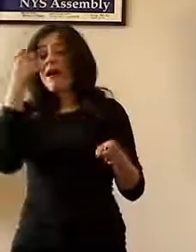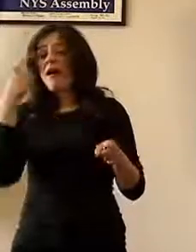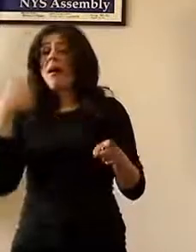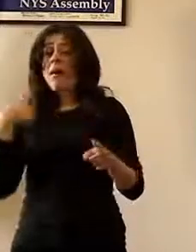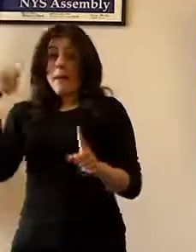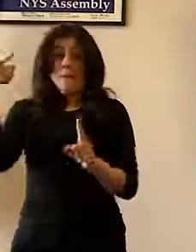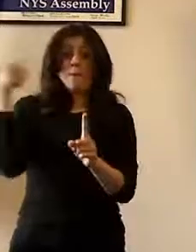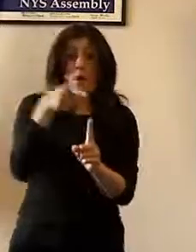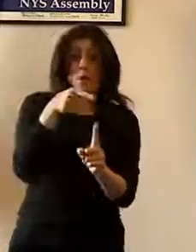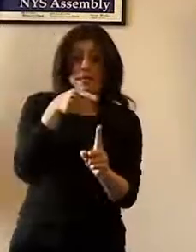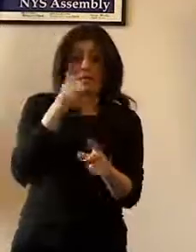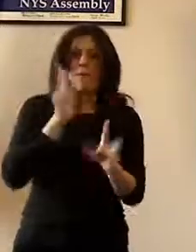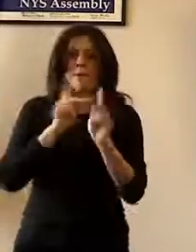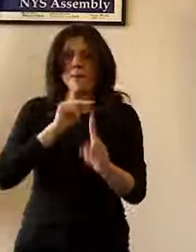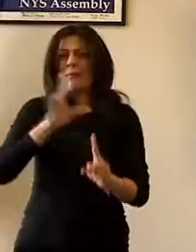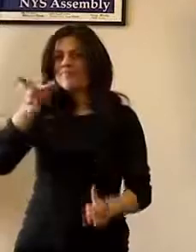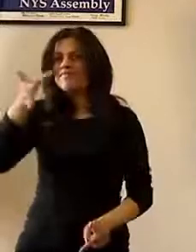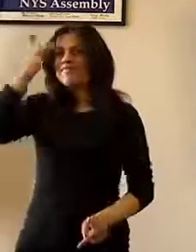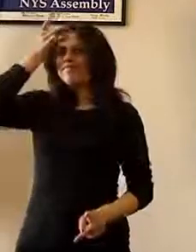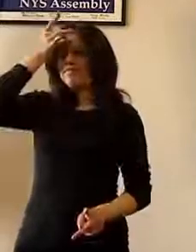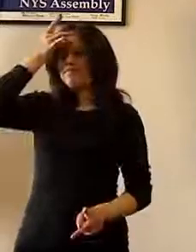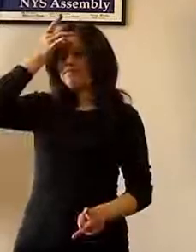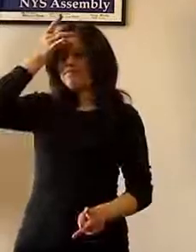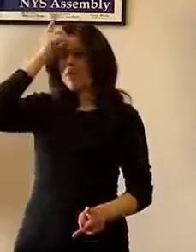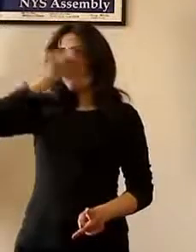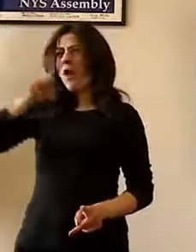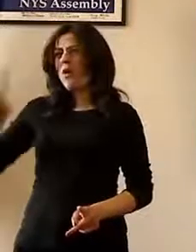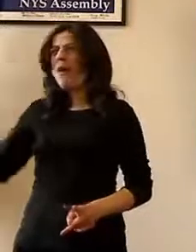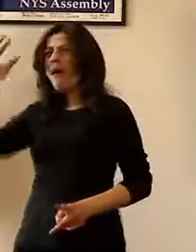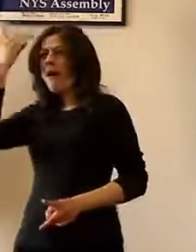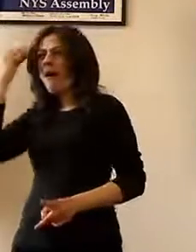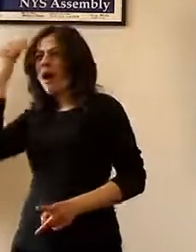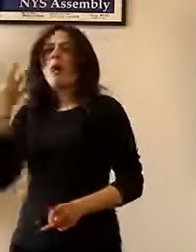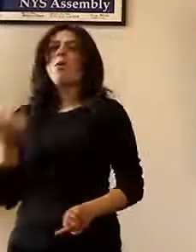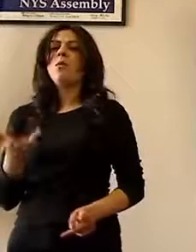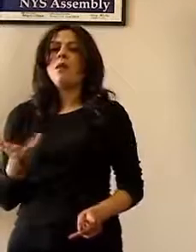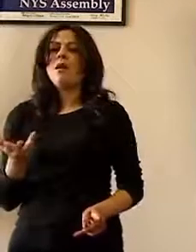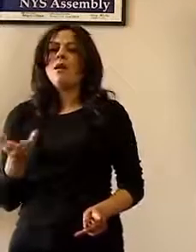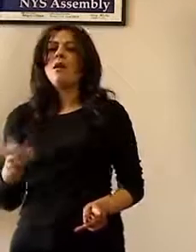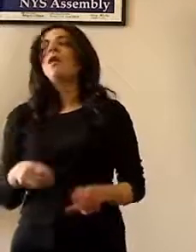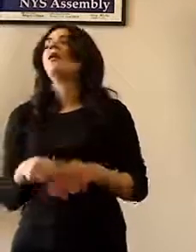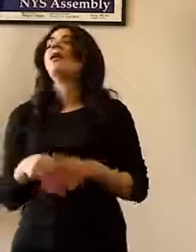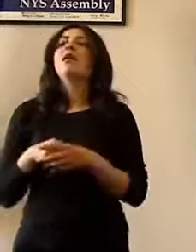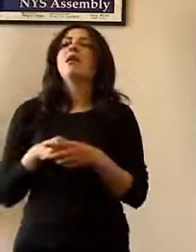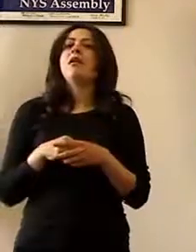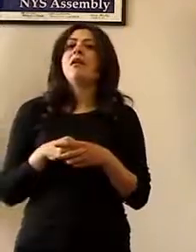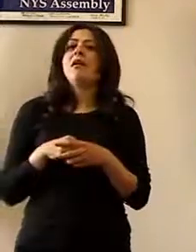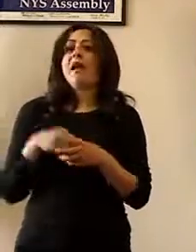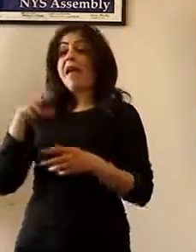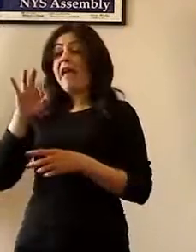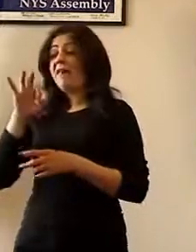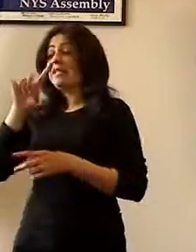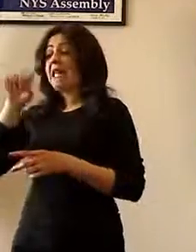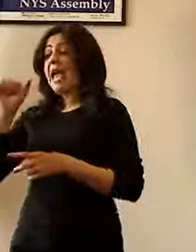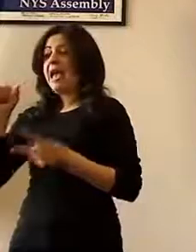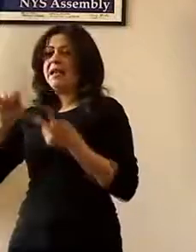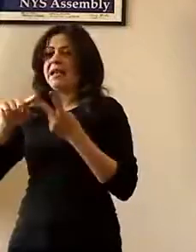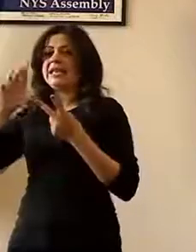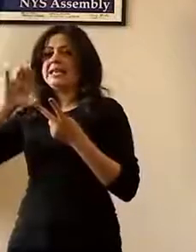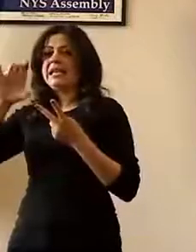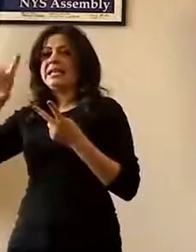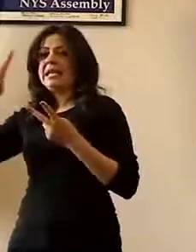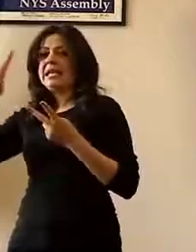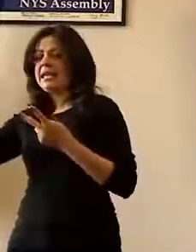point for people to understand is the fact that for the FDA and the CDC to